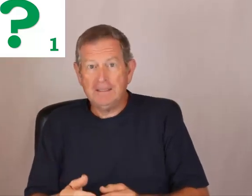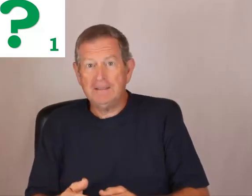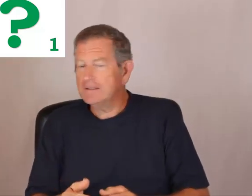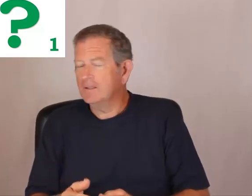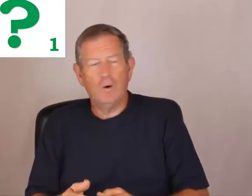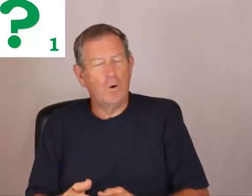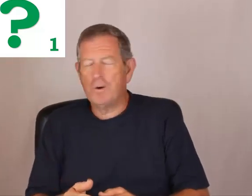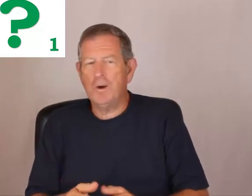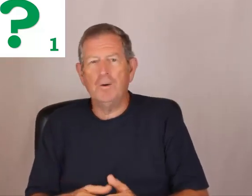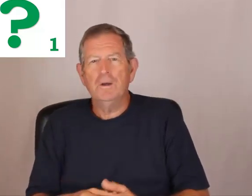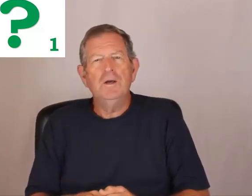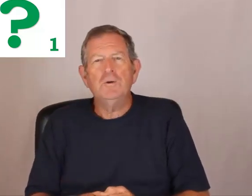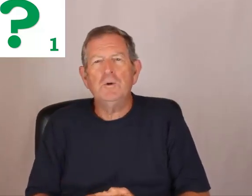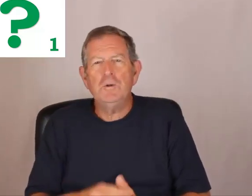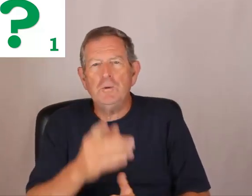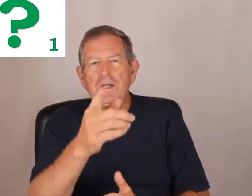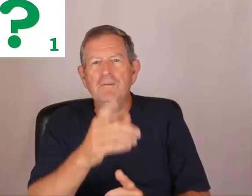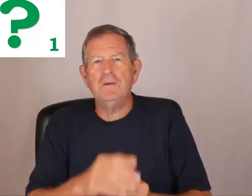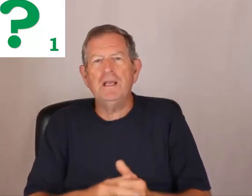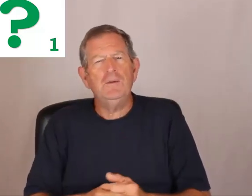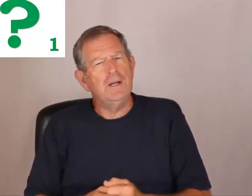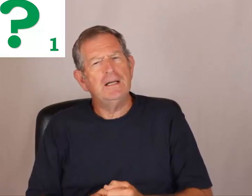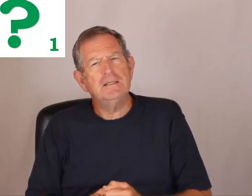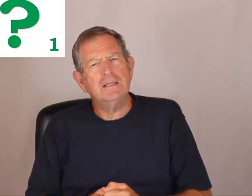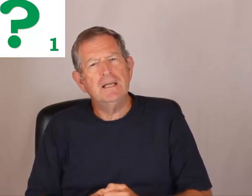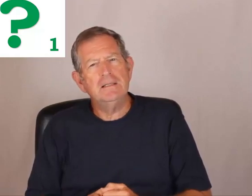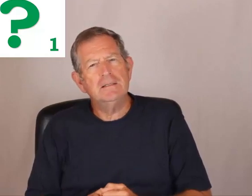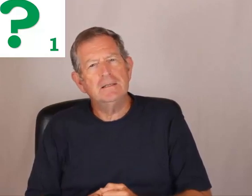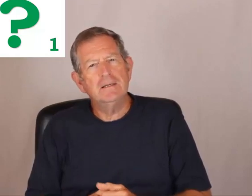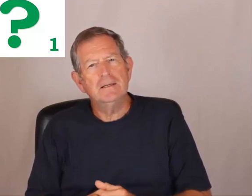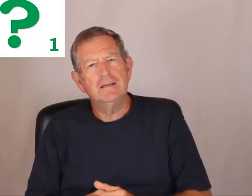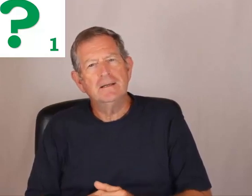Yes or no? Do you live in the United States?